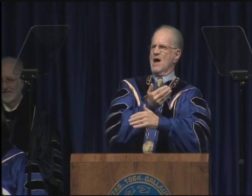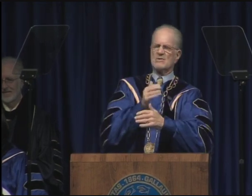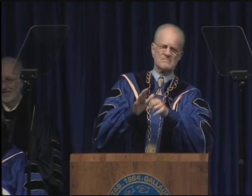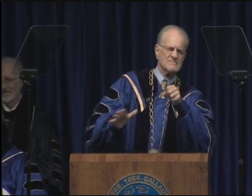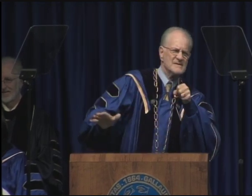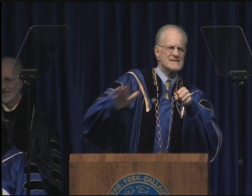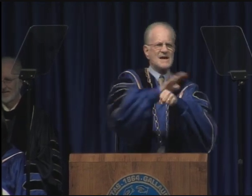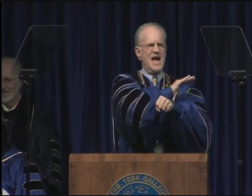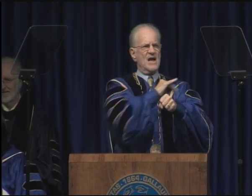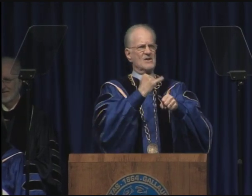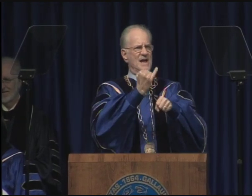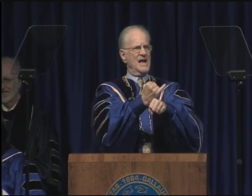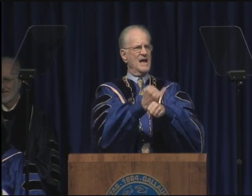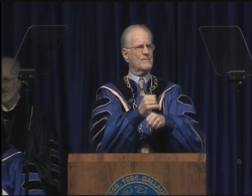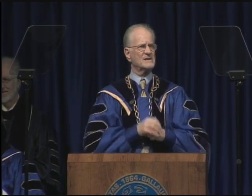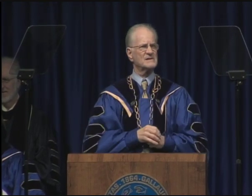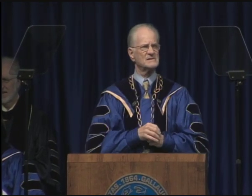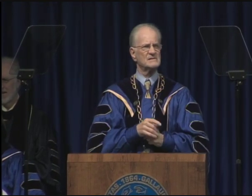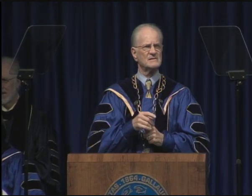our entire campus.